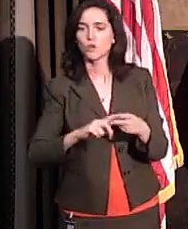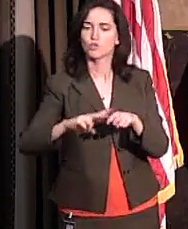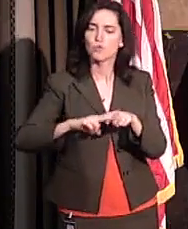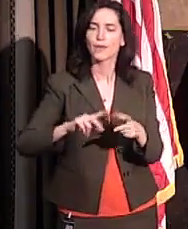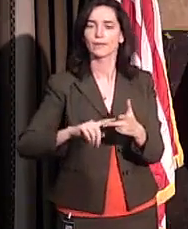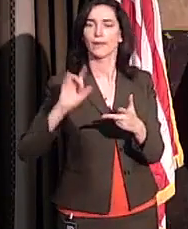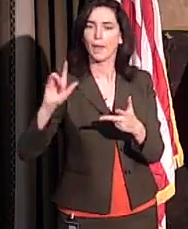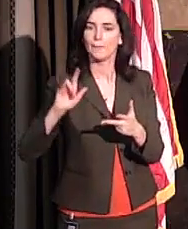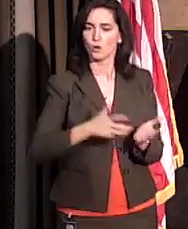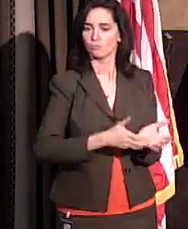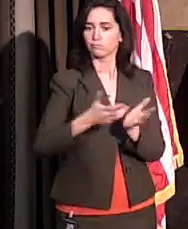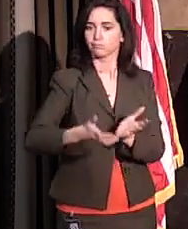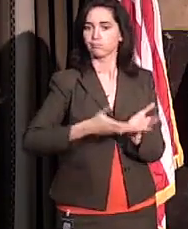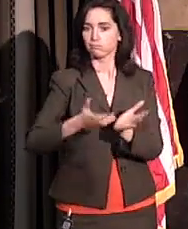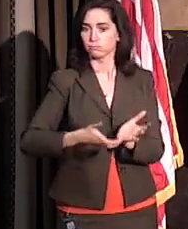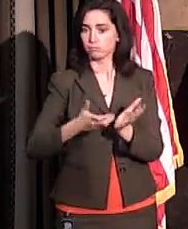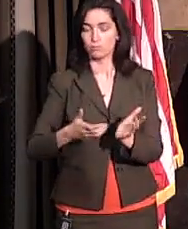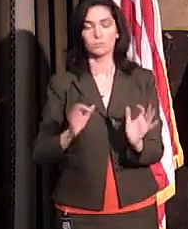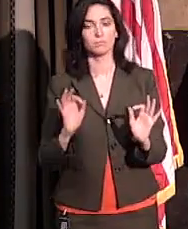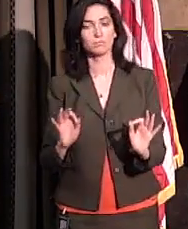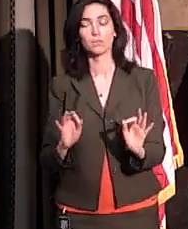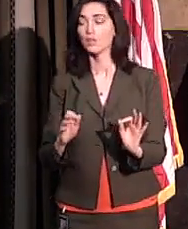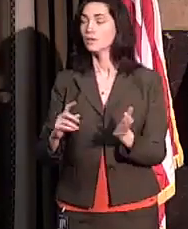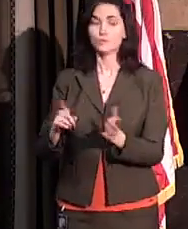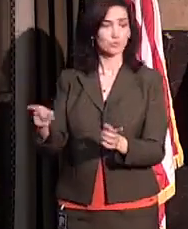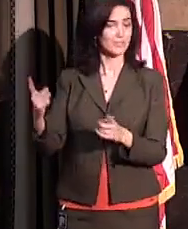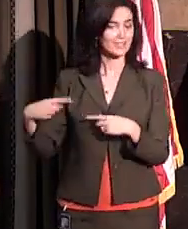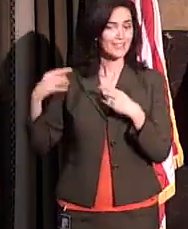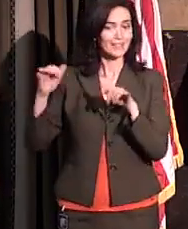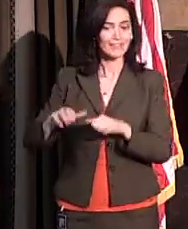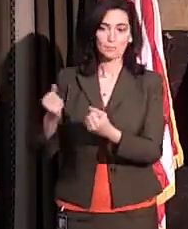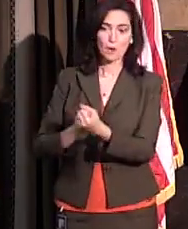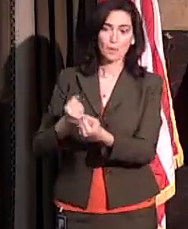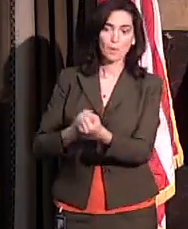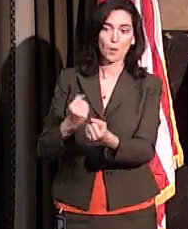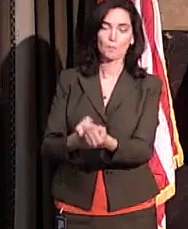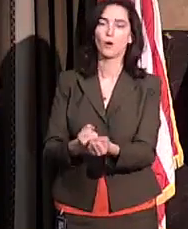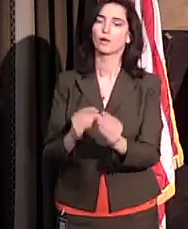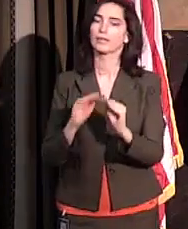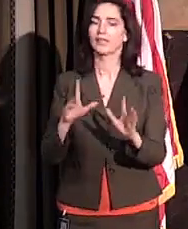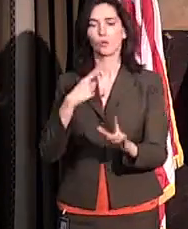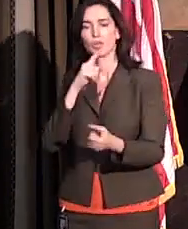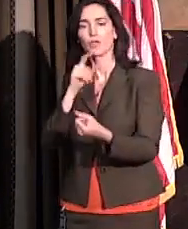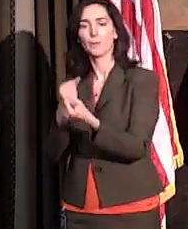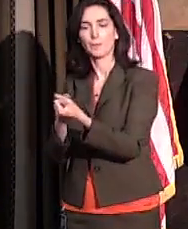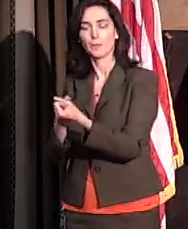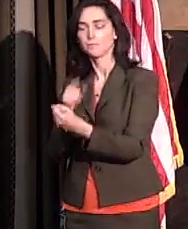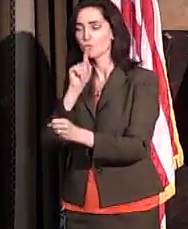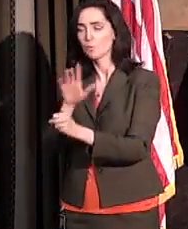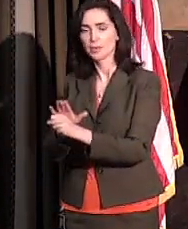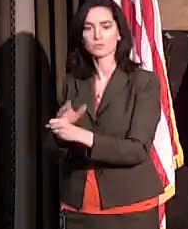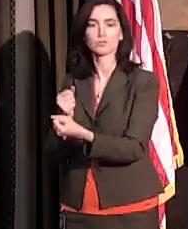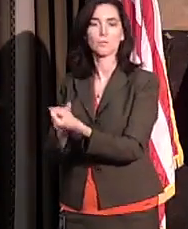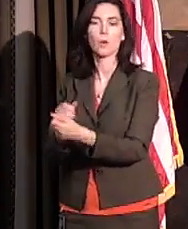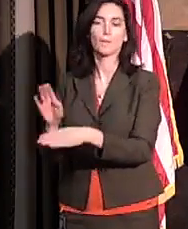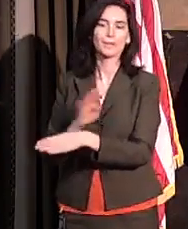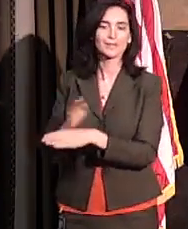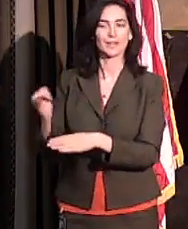This pattern makes clear our commitment to business and industry, which will in turn meet us with private